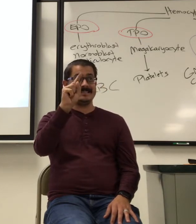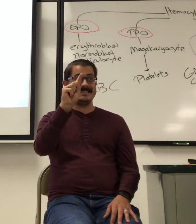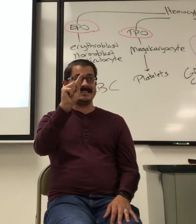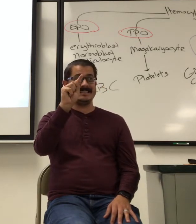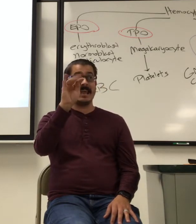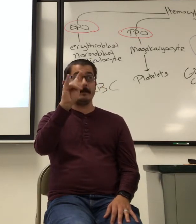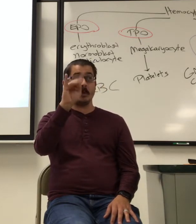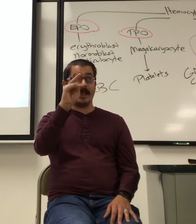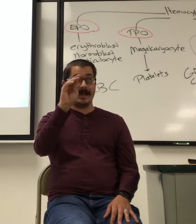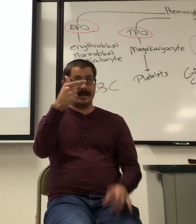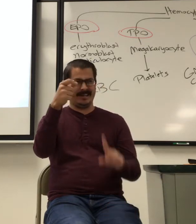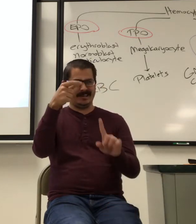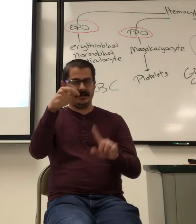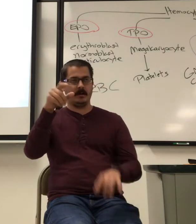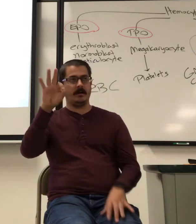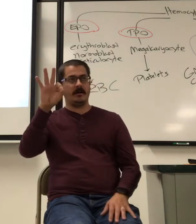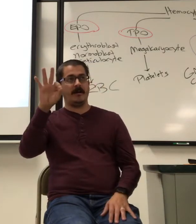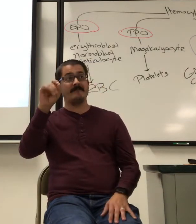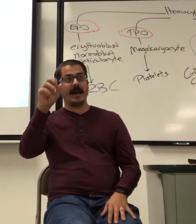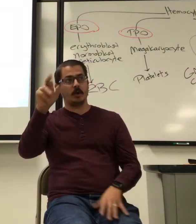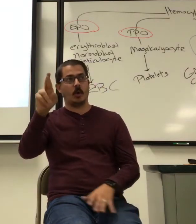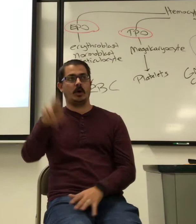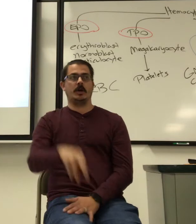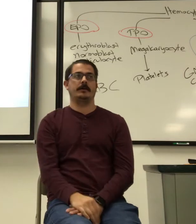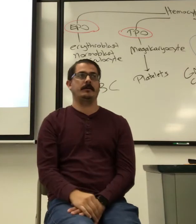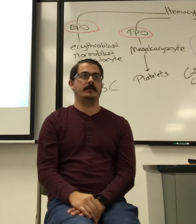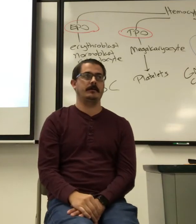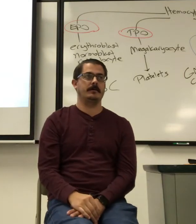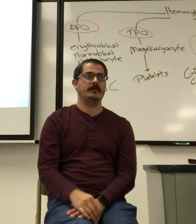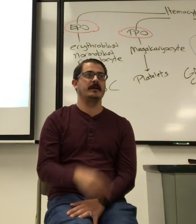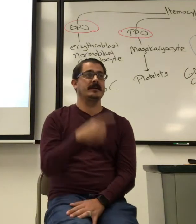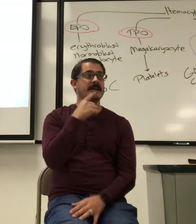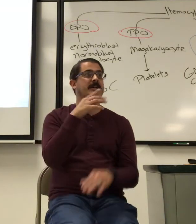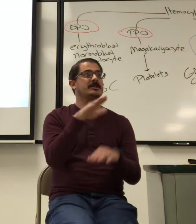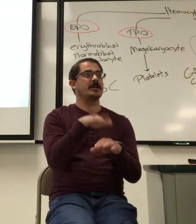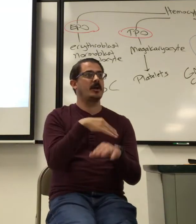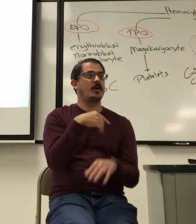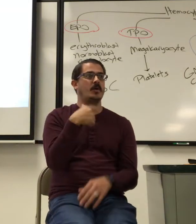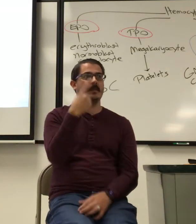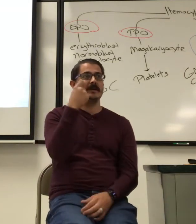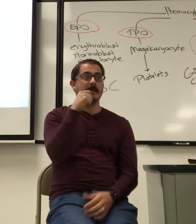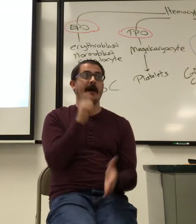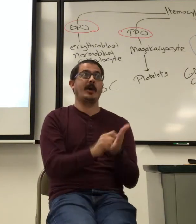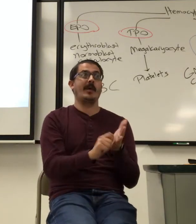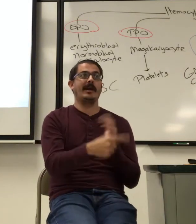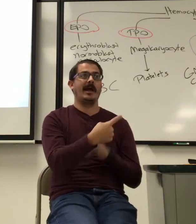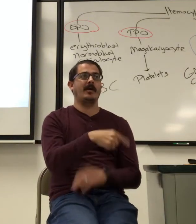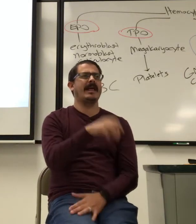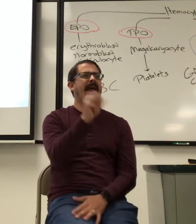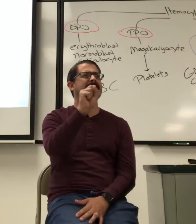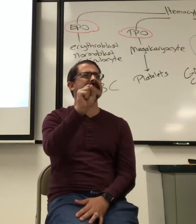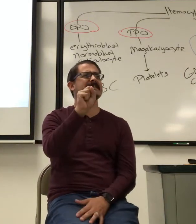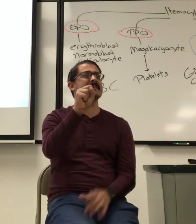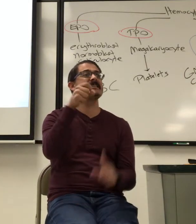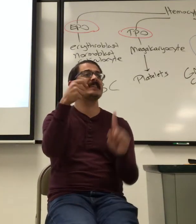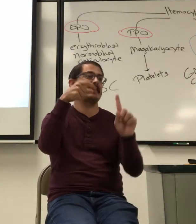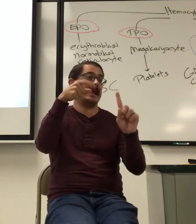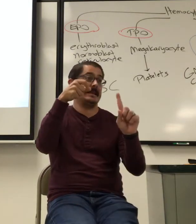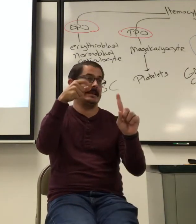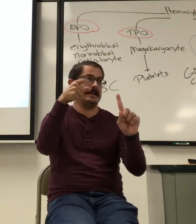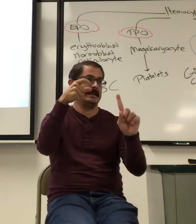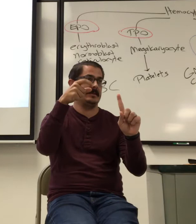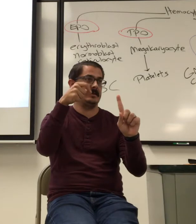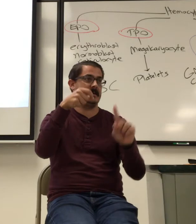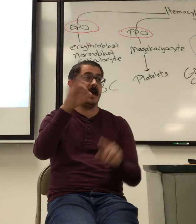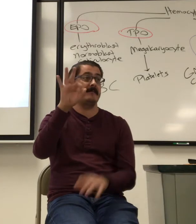stimulating factor. I'm saying slow because I'm not going to write it out. What's the S?